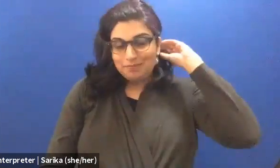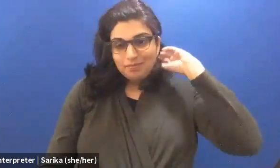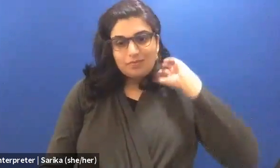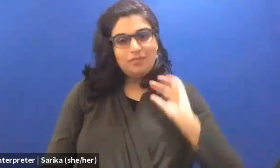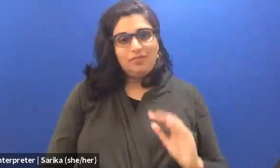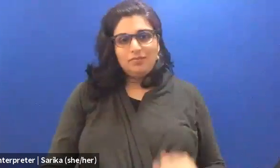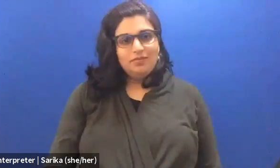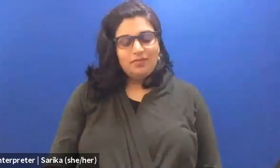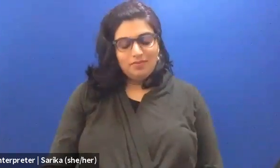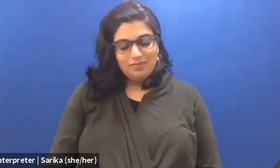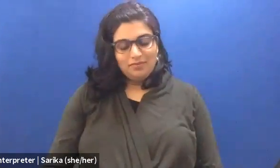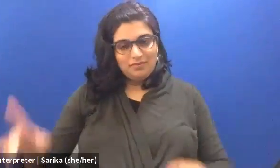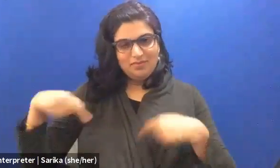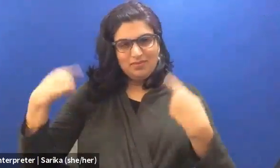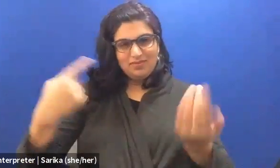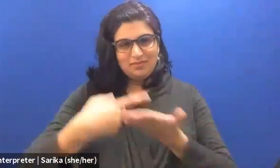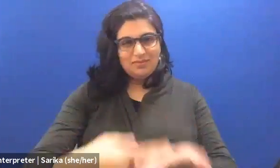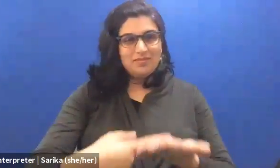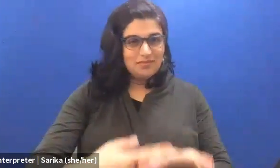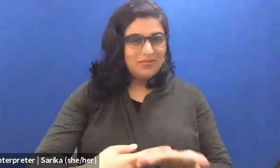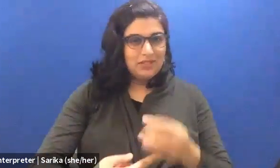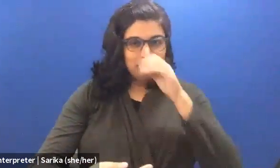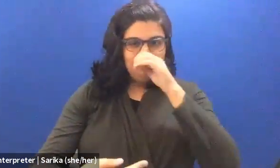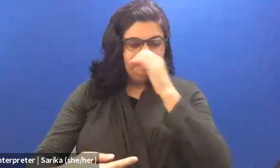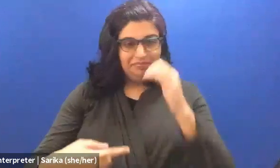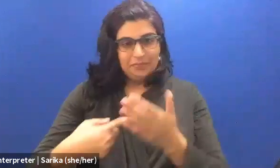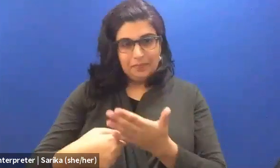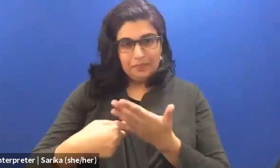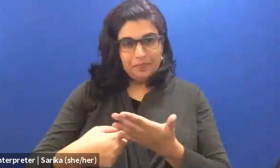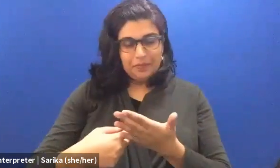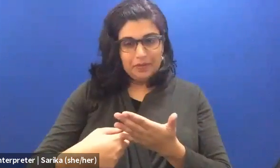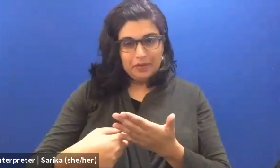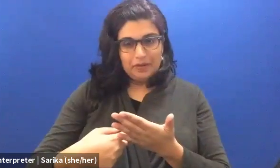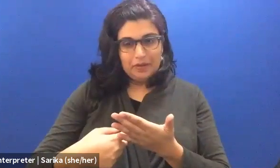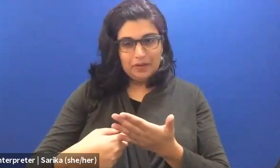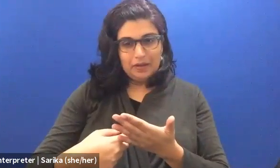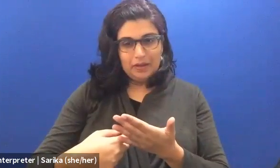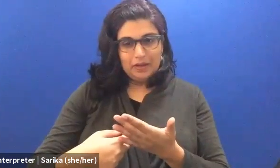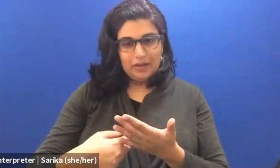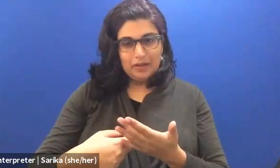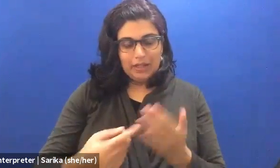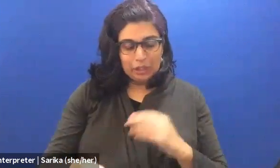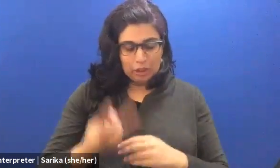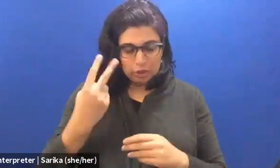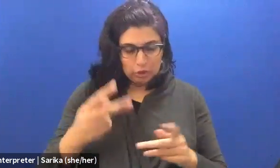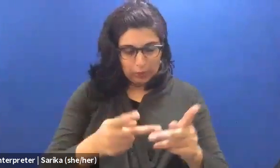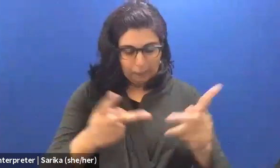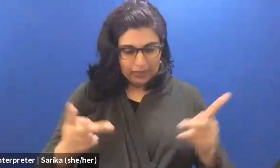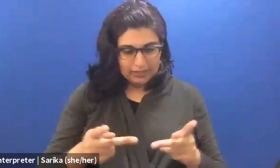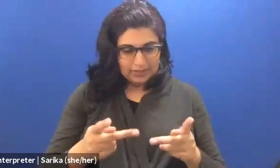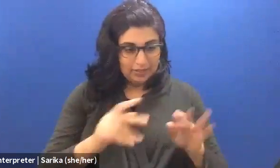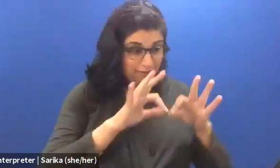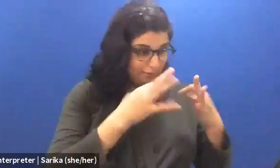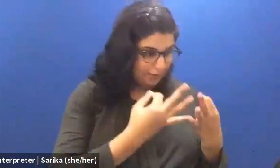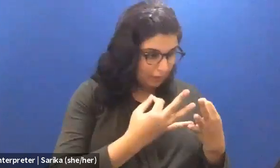Throughout the conversation, I think that, it's in two different places when I think of family and